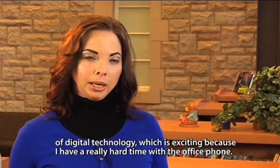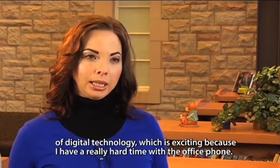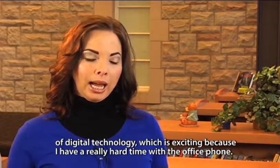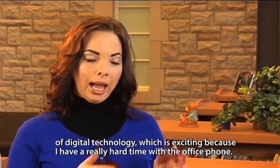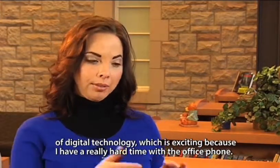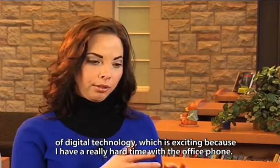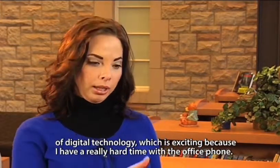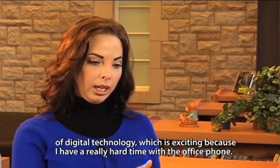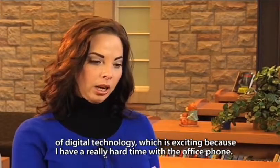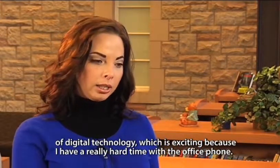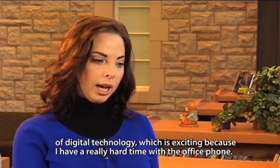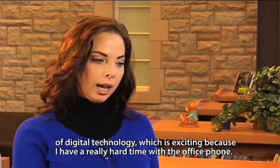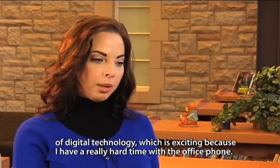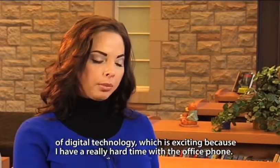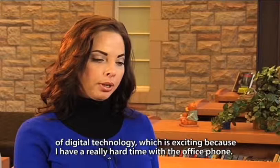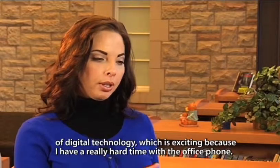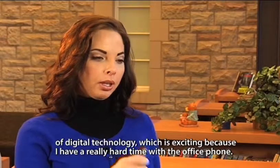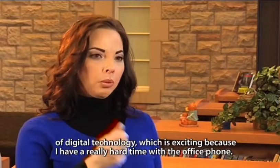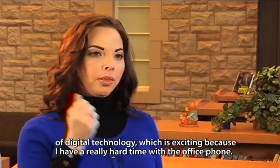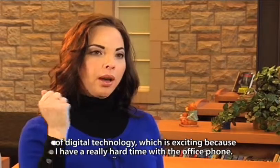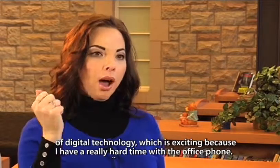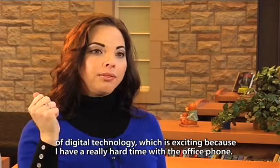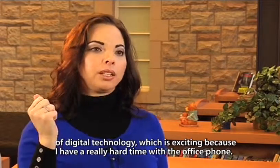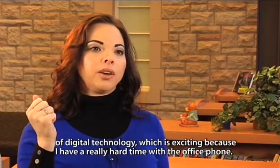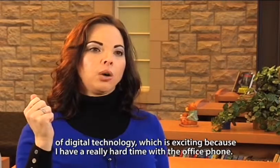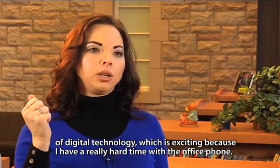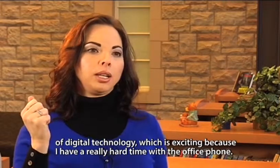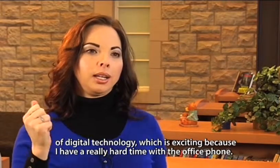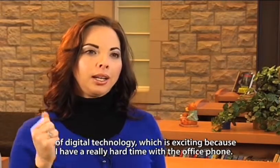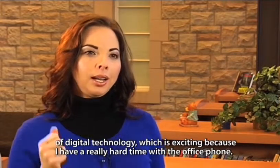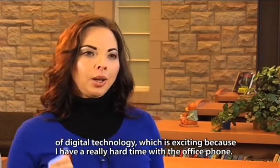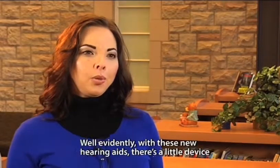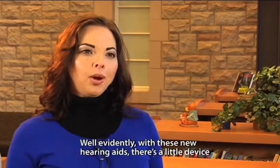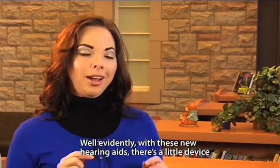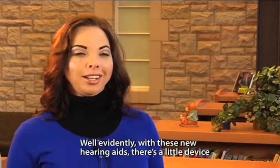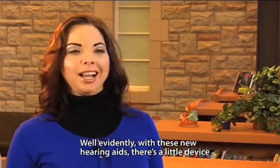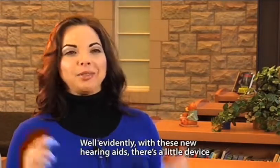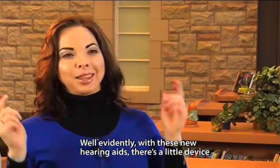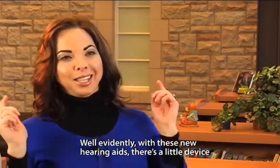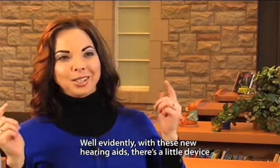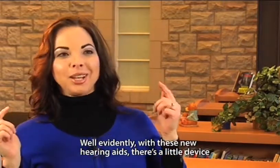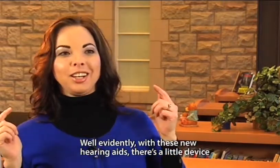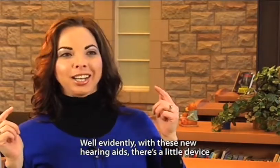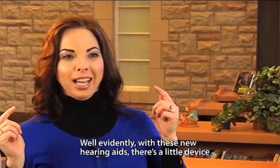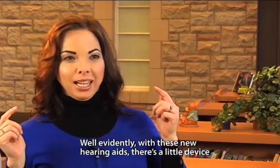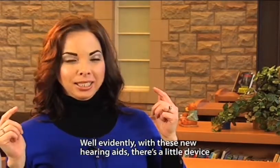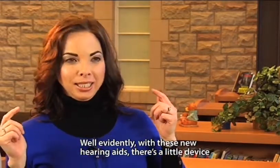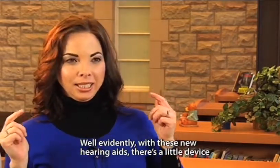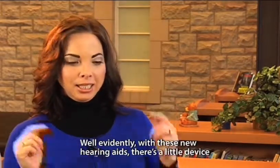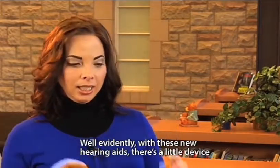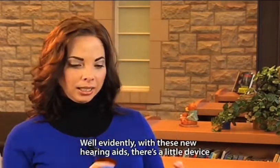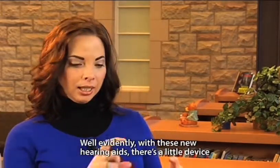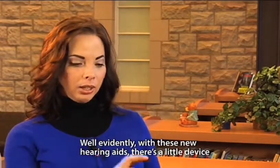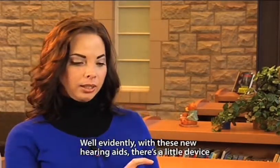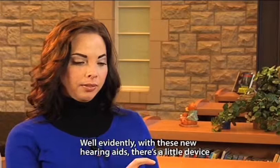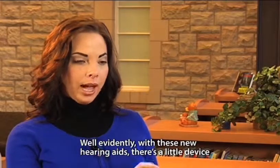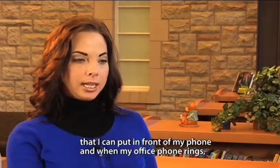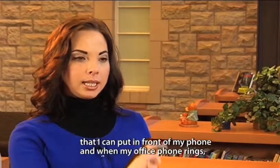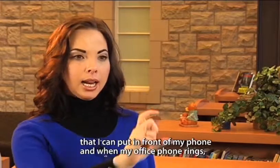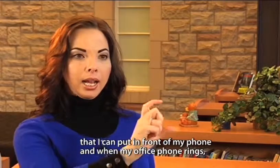because I have a really hard time with the office phone. Well, evidently with these new hearing aids, it's a little device that I can